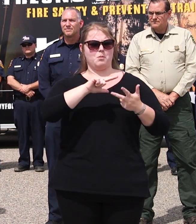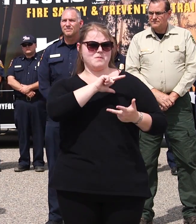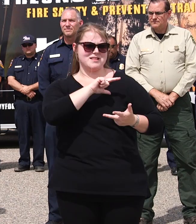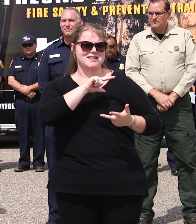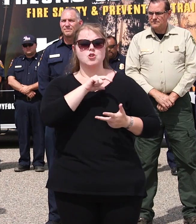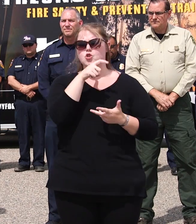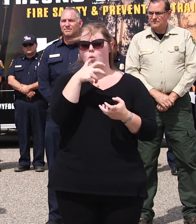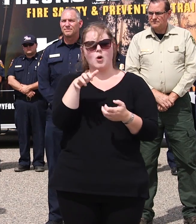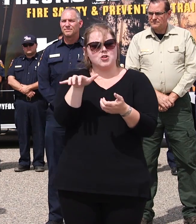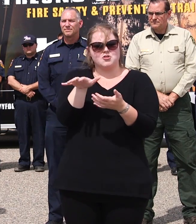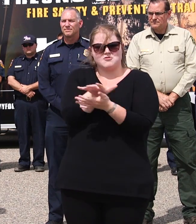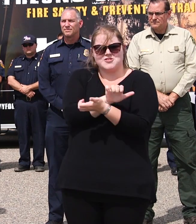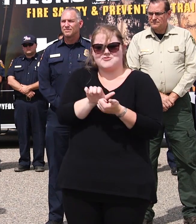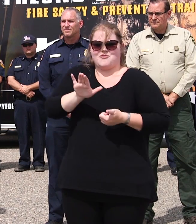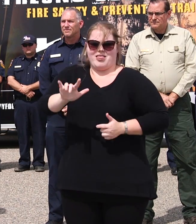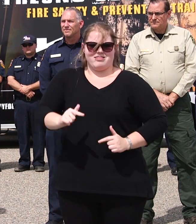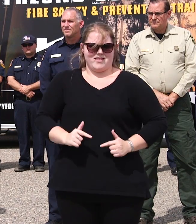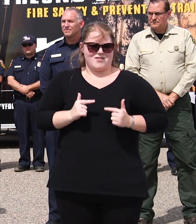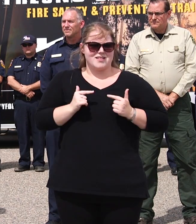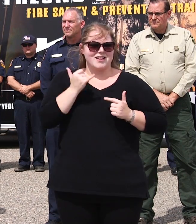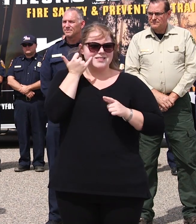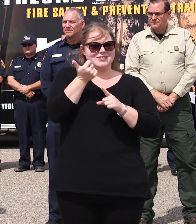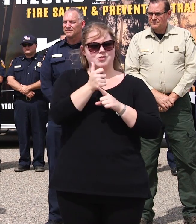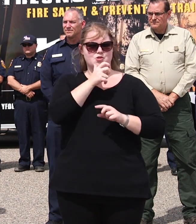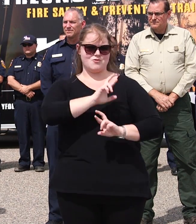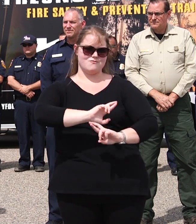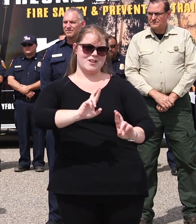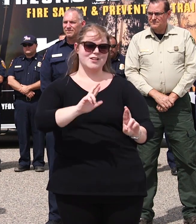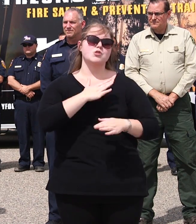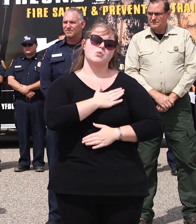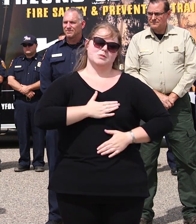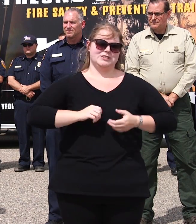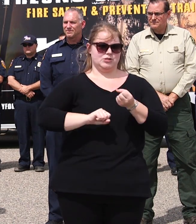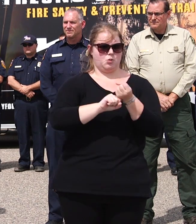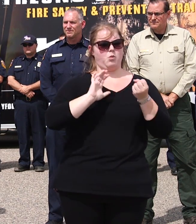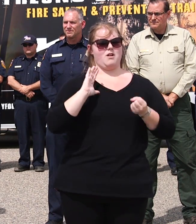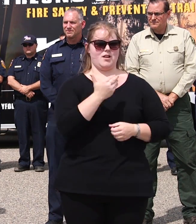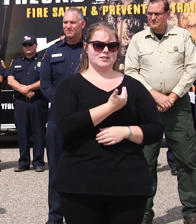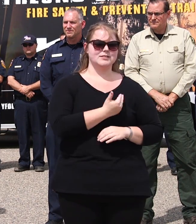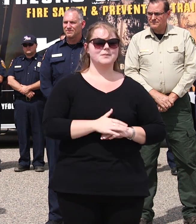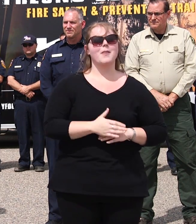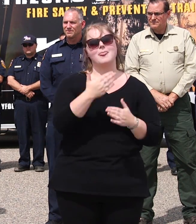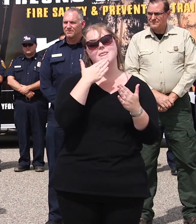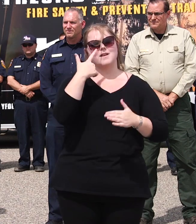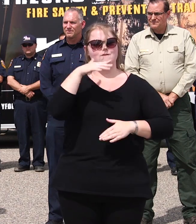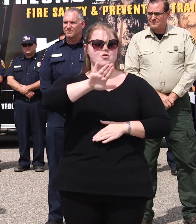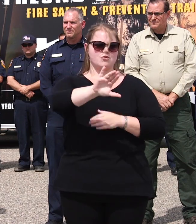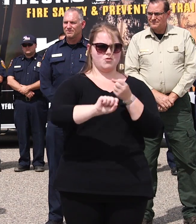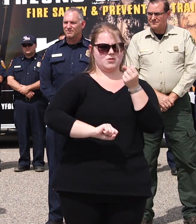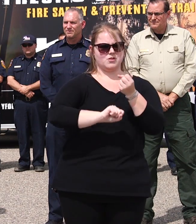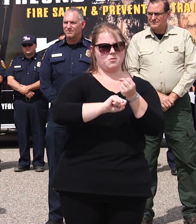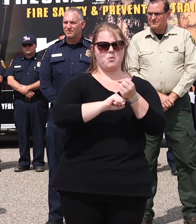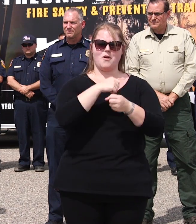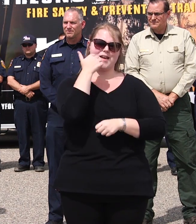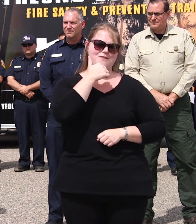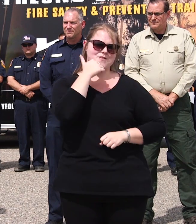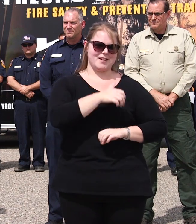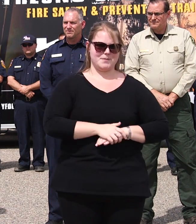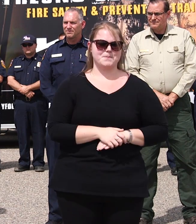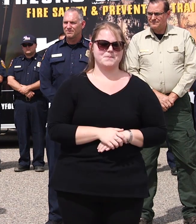manage evacuations as we're putting out ongoing wildfires. So we ask for your support, and we thank you for the support that you give us every